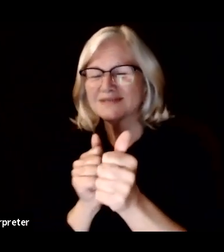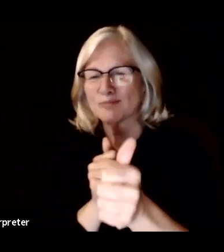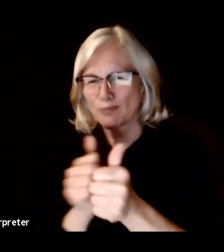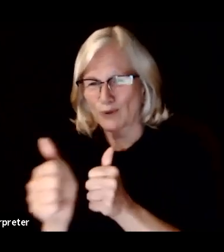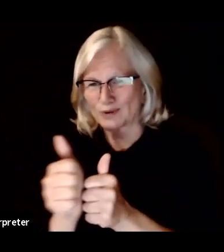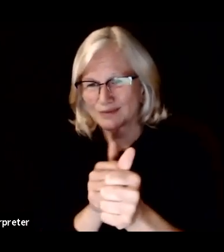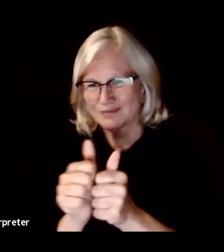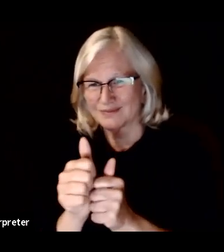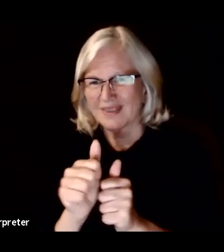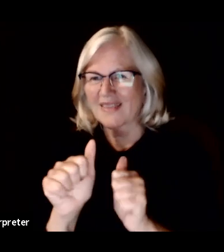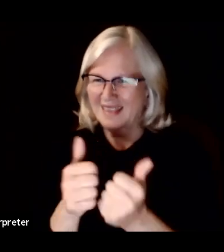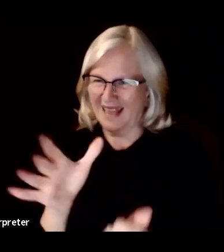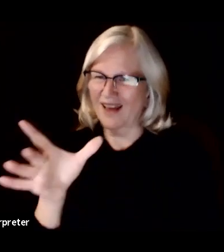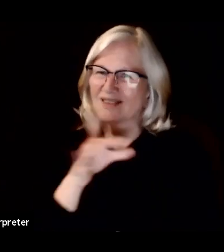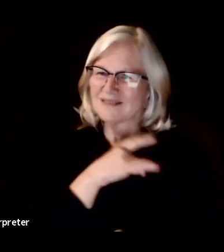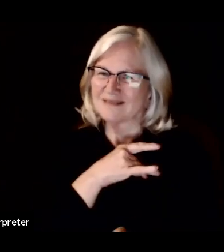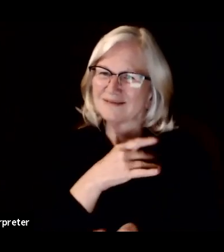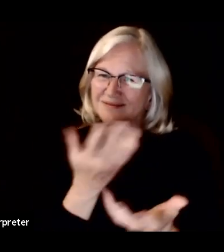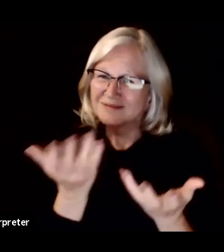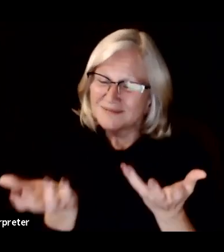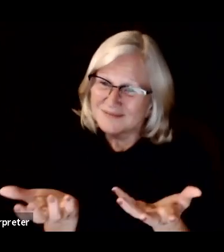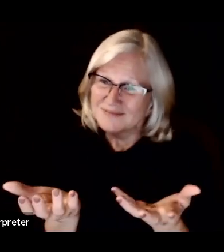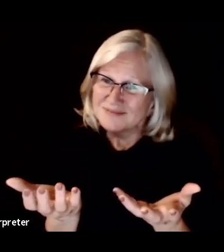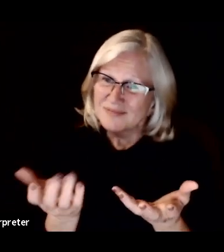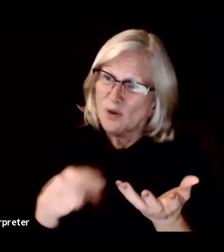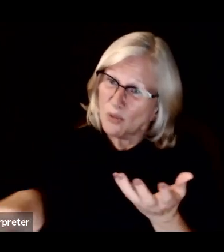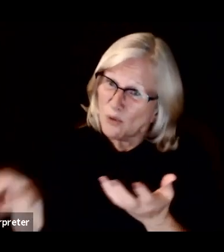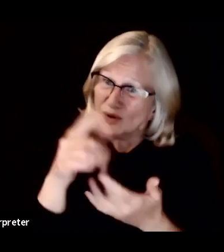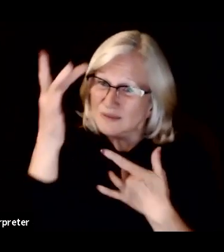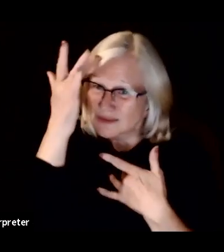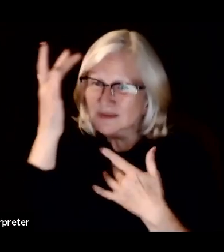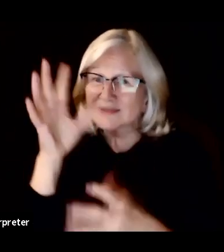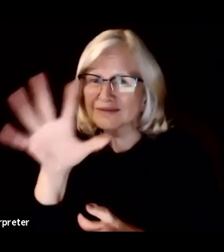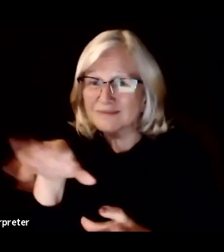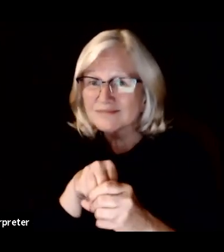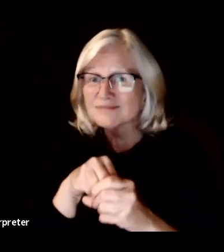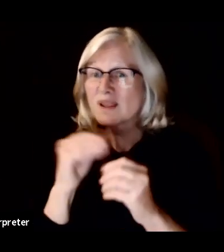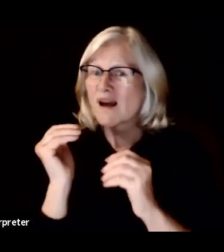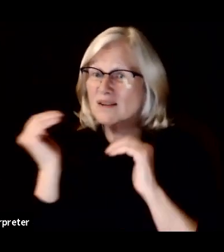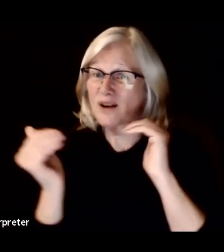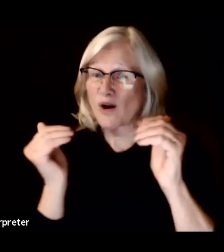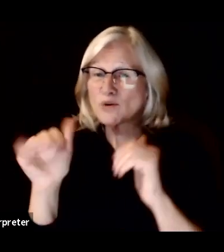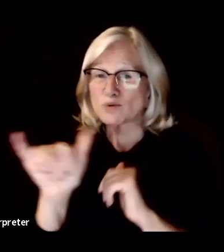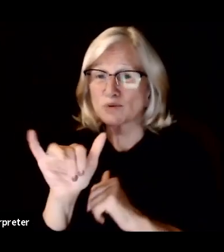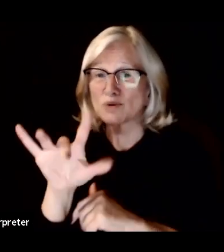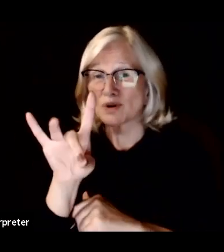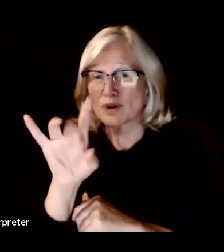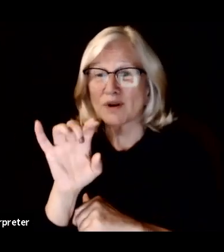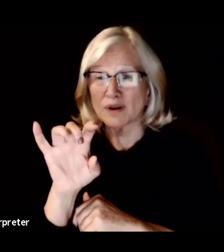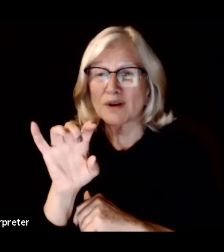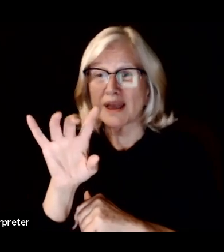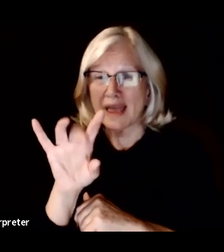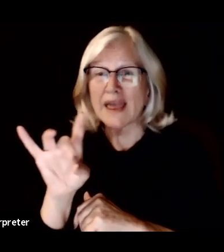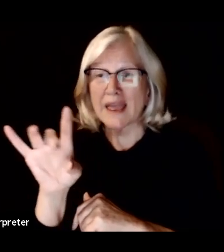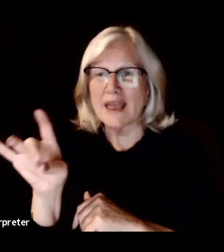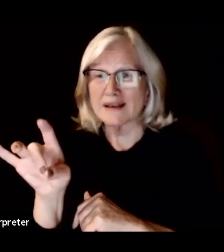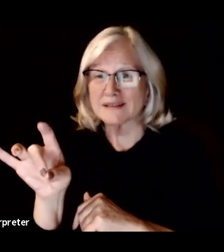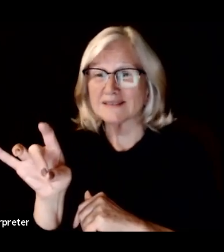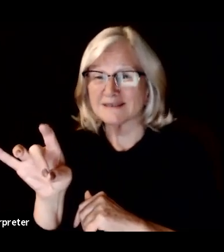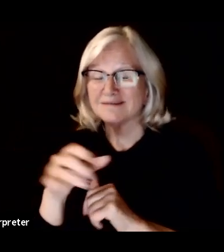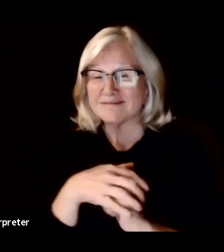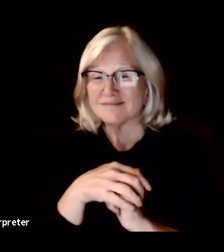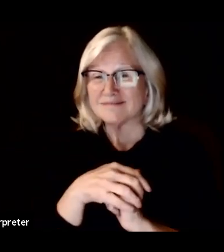those cases, and that does include cases in adults, 888 cases in adults. But when we look at